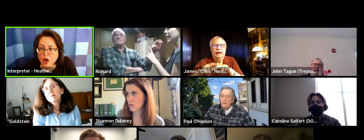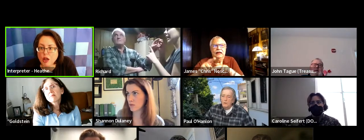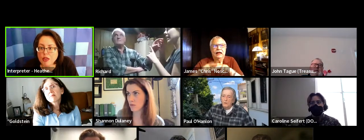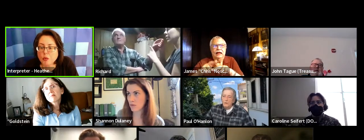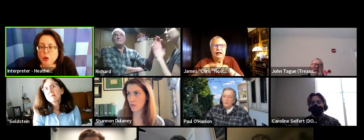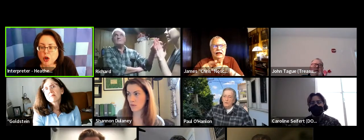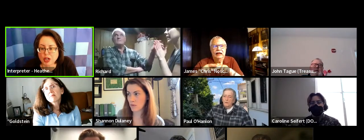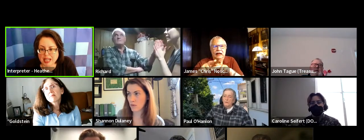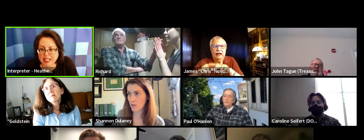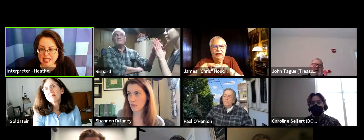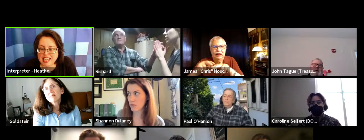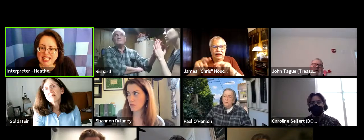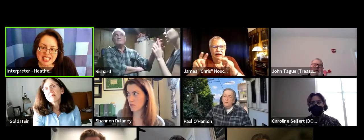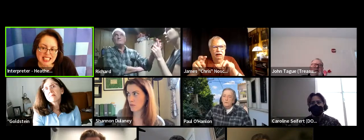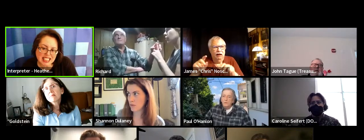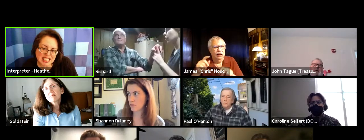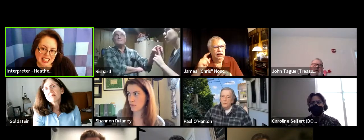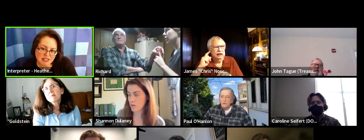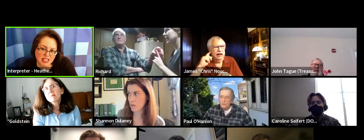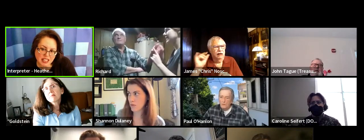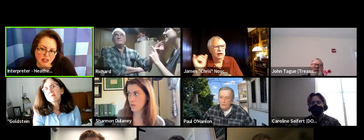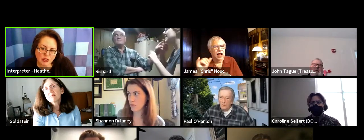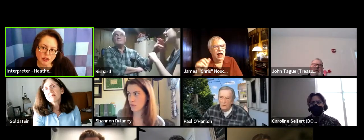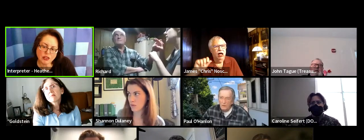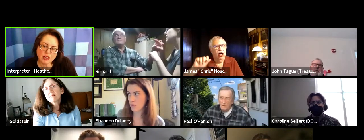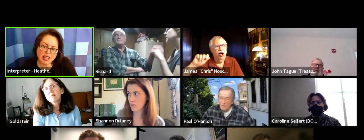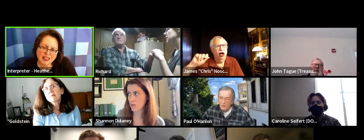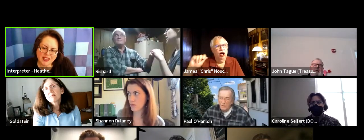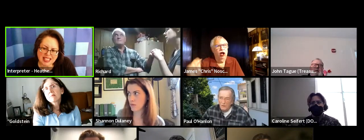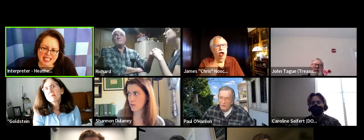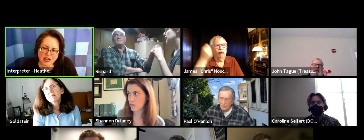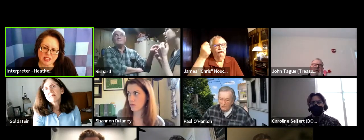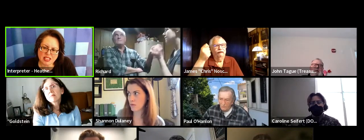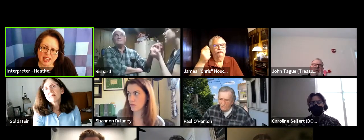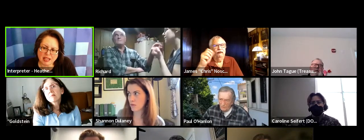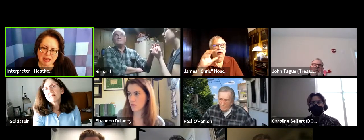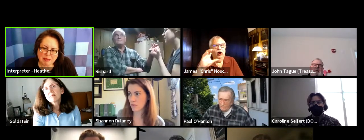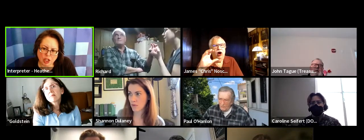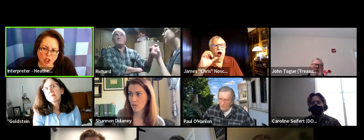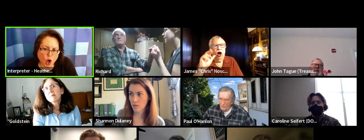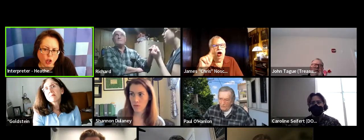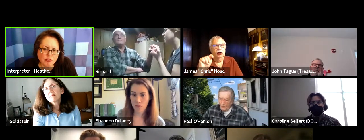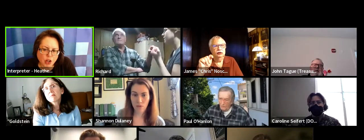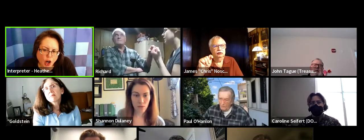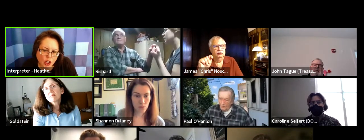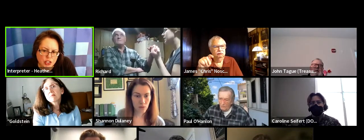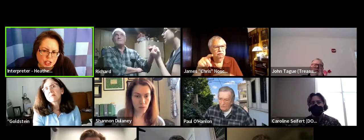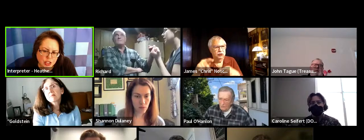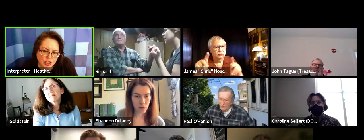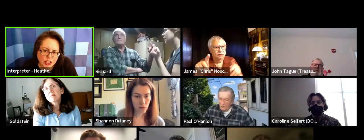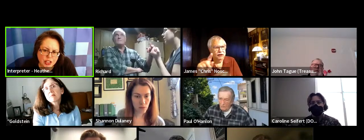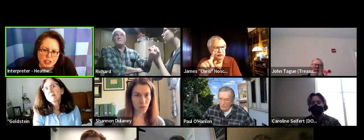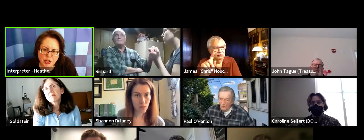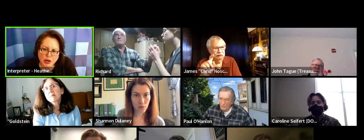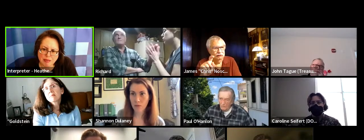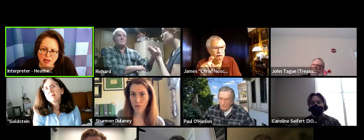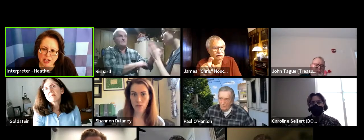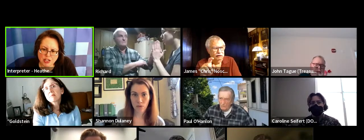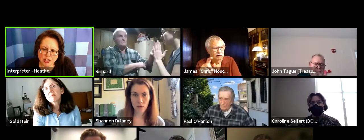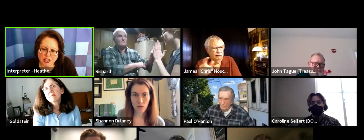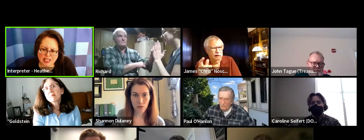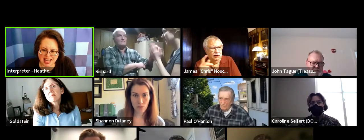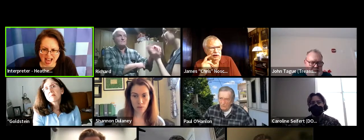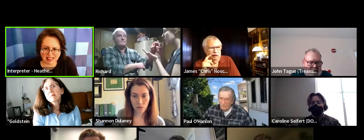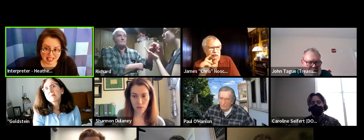confusing, the wording, like a seated vehicle. That sounds like maybe a golf cart. So I'm